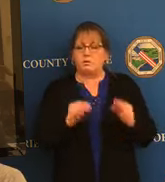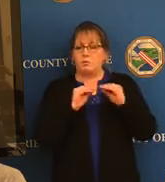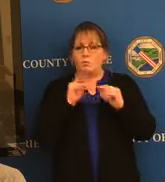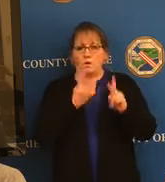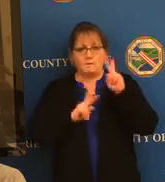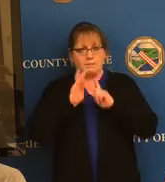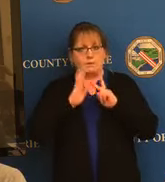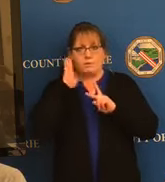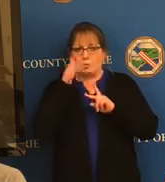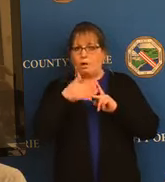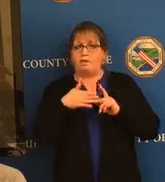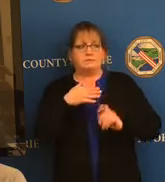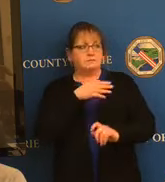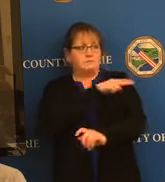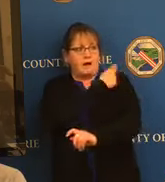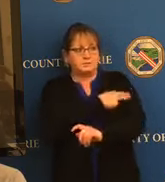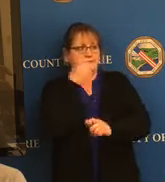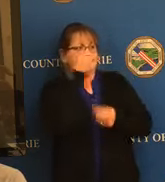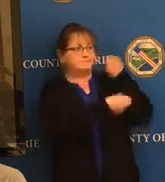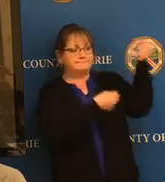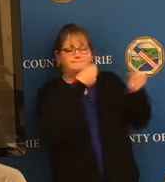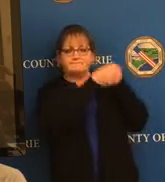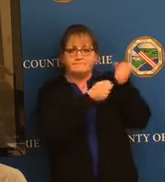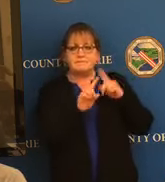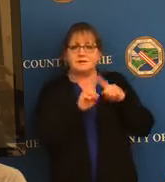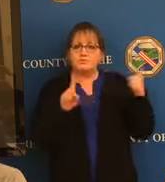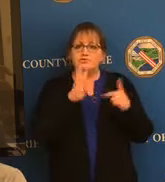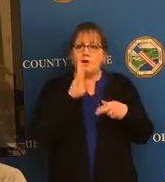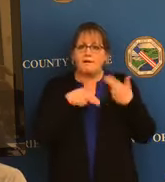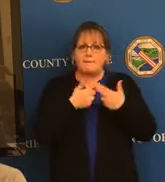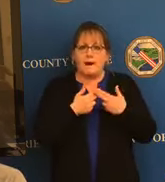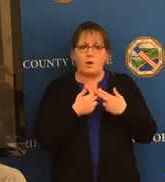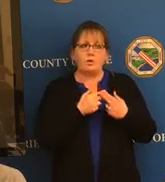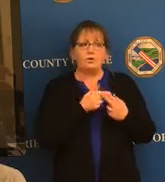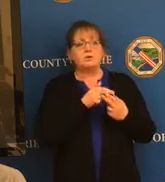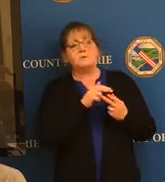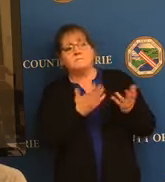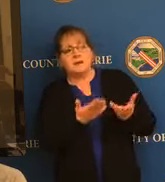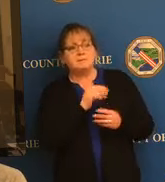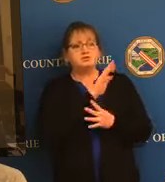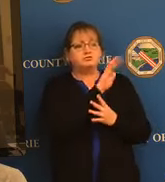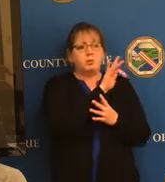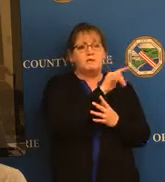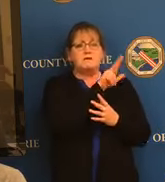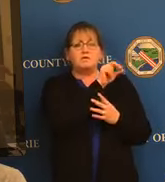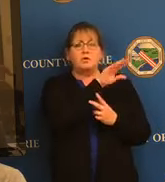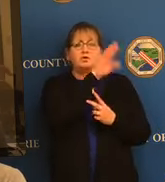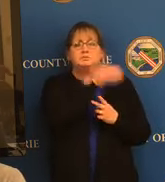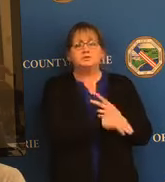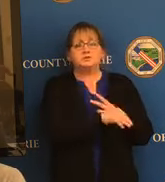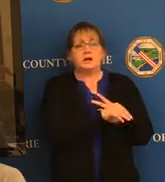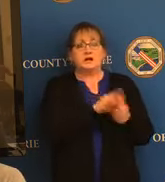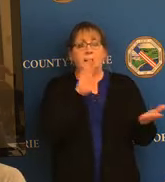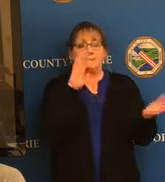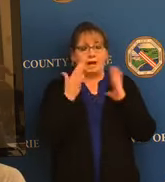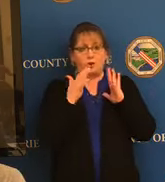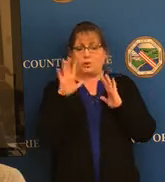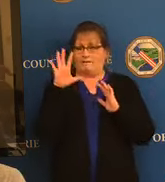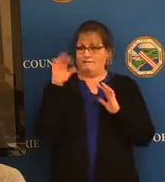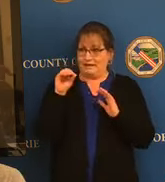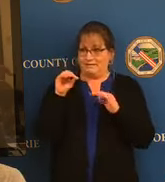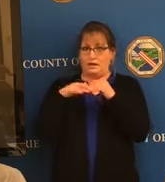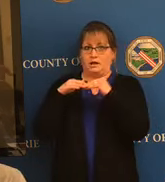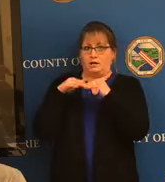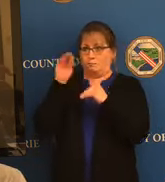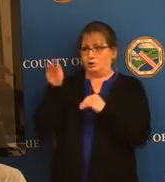get hospitalized, but we're talking about the difference between 25 or 30% of the population getting sick versus 50 or